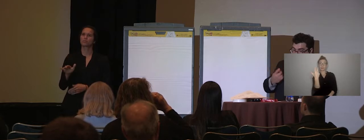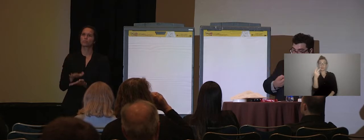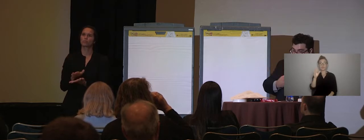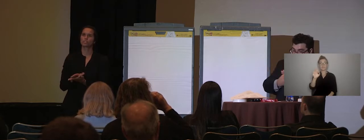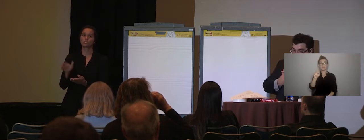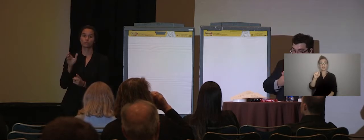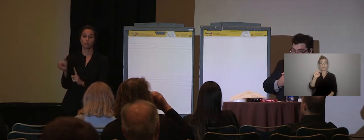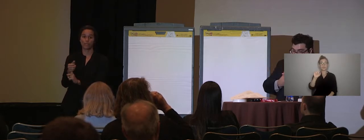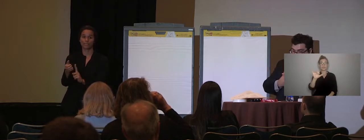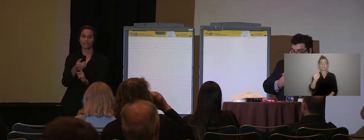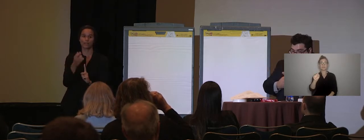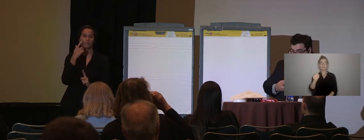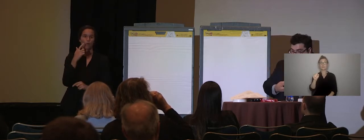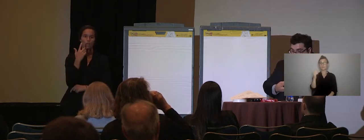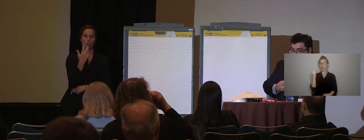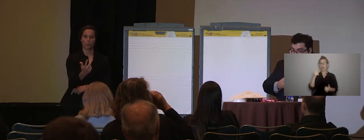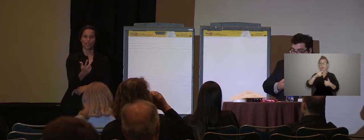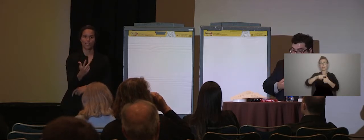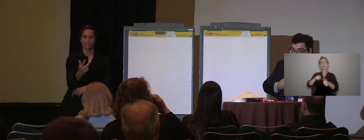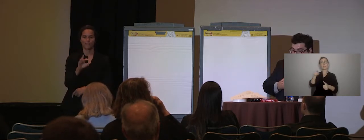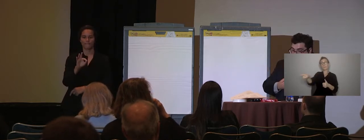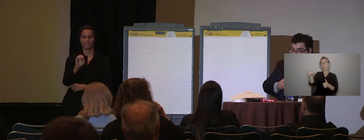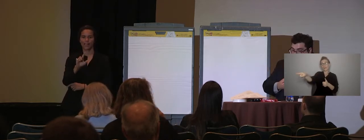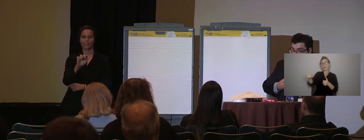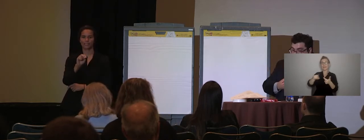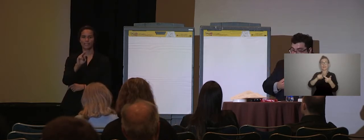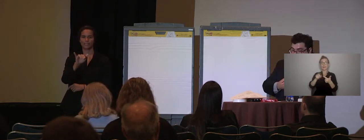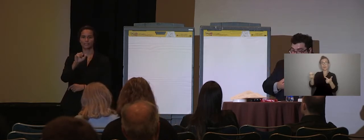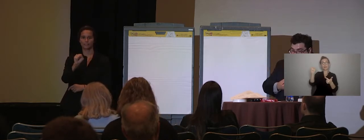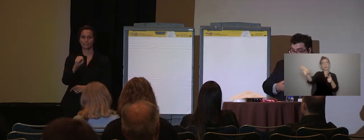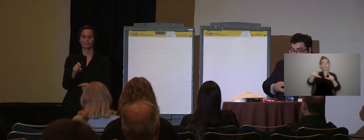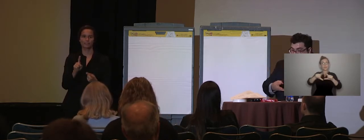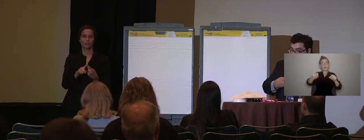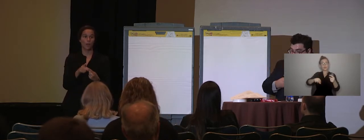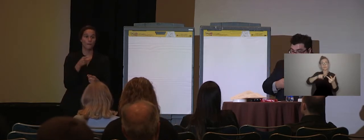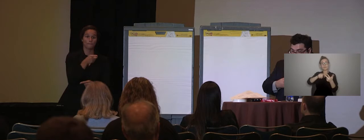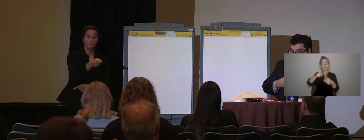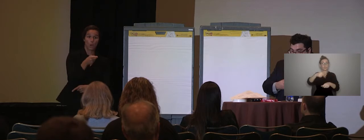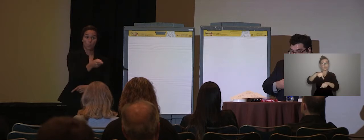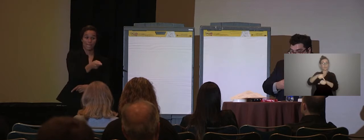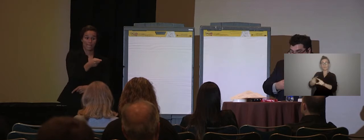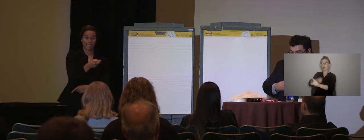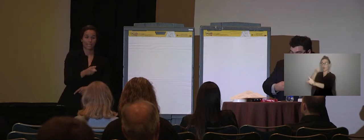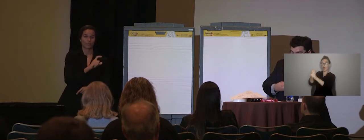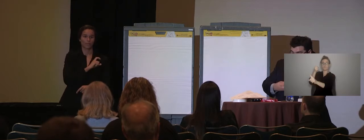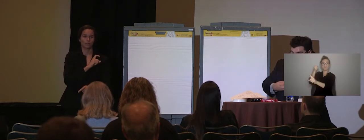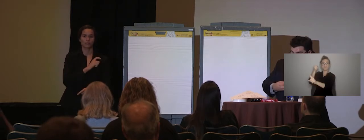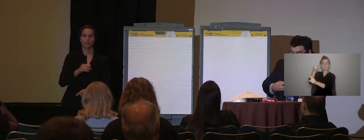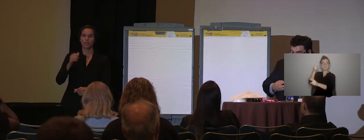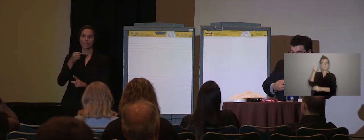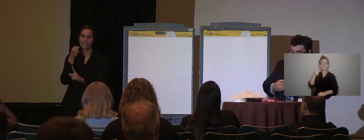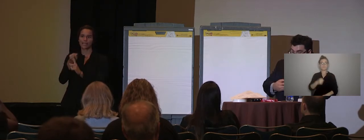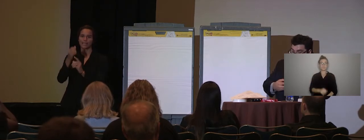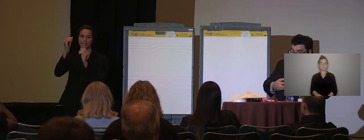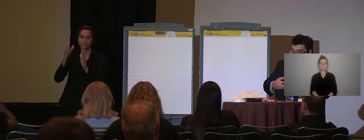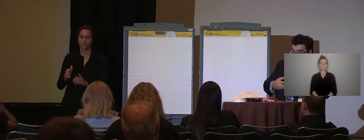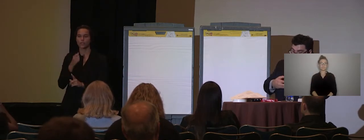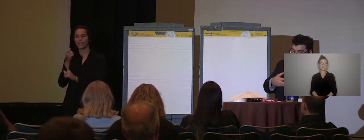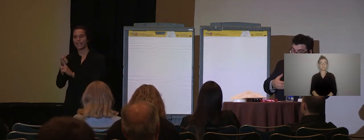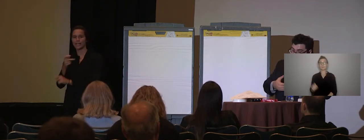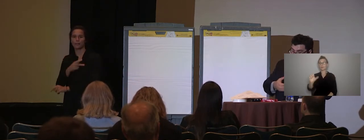3 felonies. Poking a police officer, throwing plastic blocks at her teacher's face, and hitting her principal.